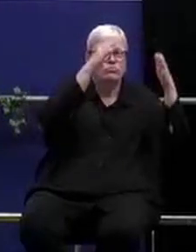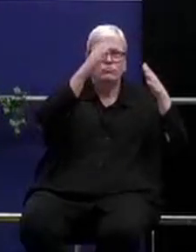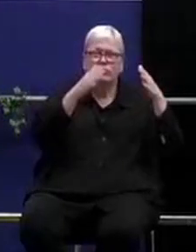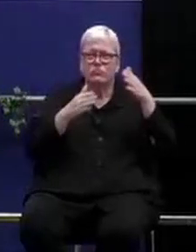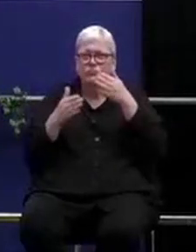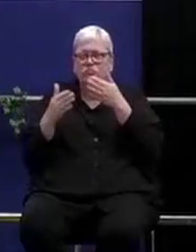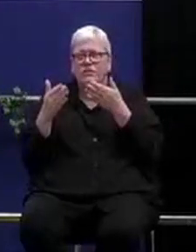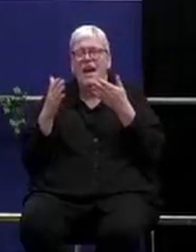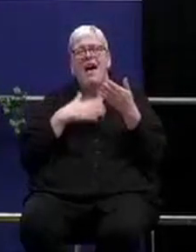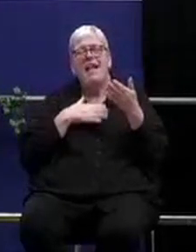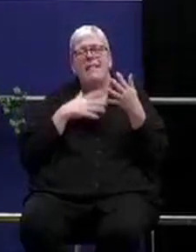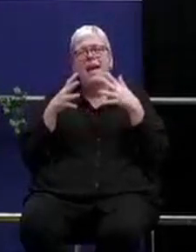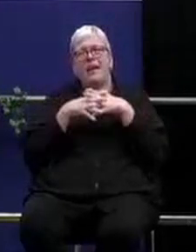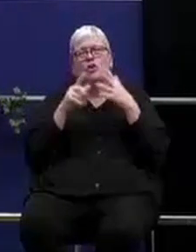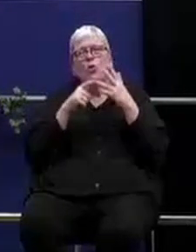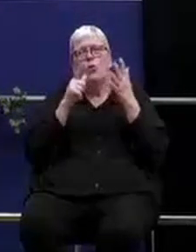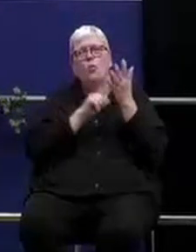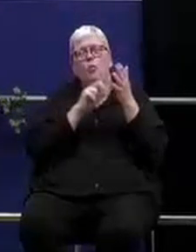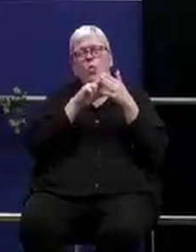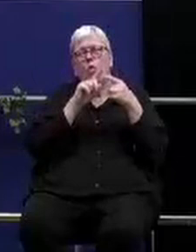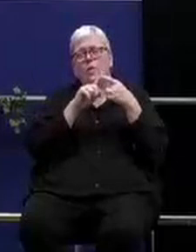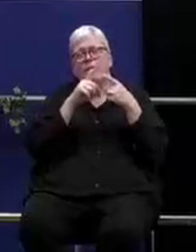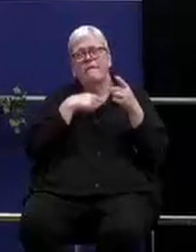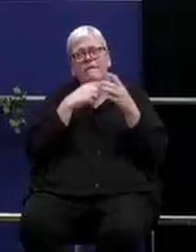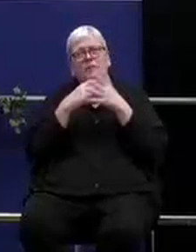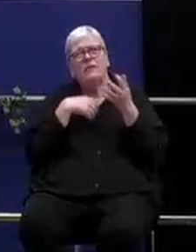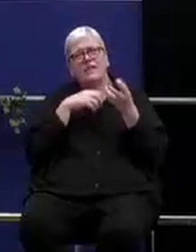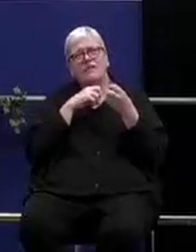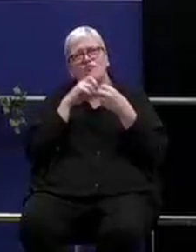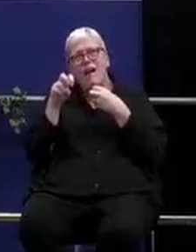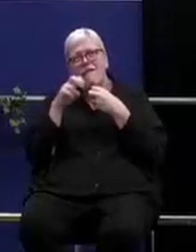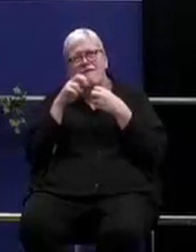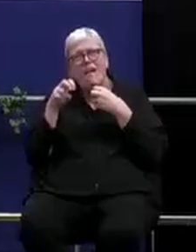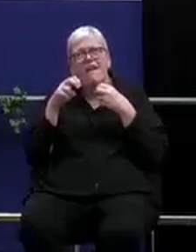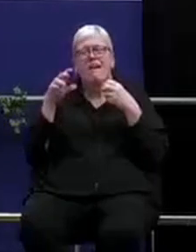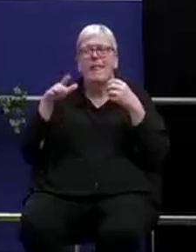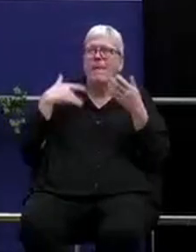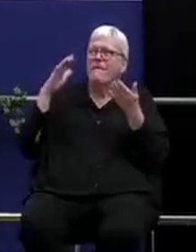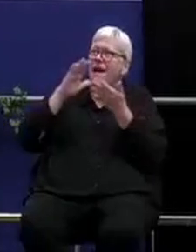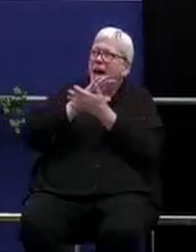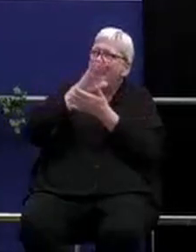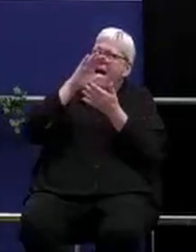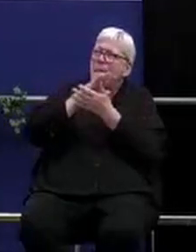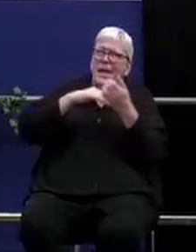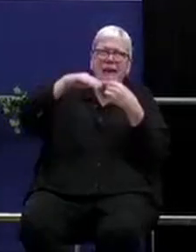that Wolfe would take these imaginary journeys around and kind of be able to live in a happy space with her